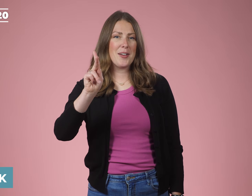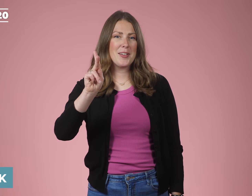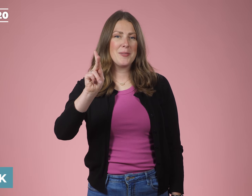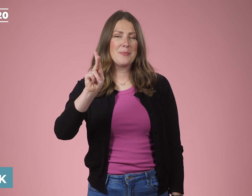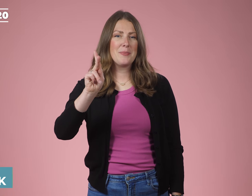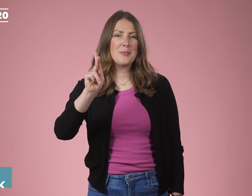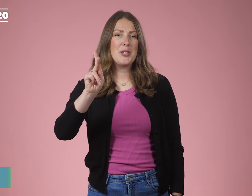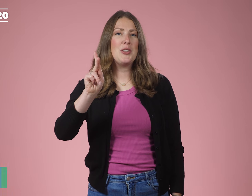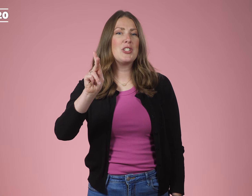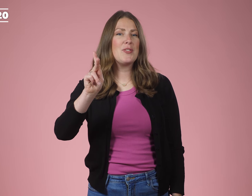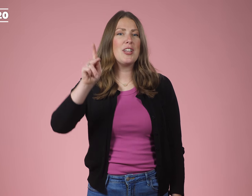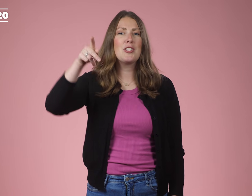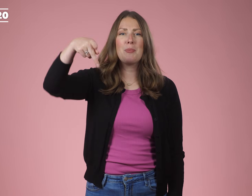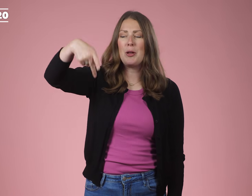park. You just fingerspell